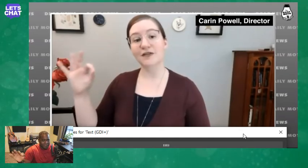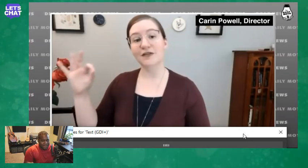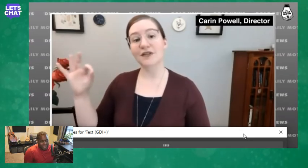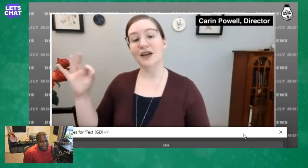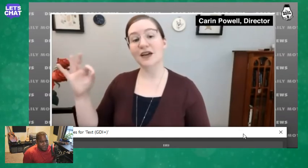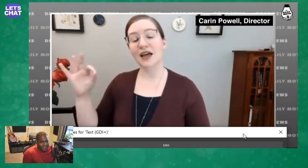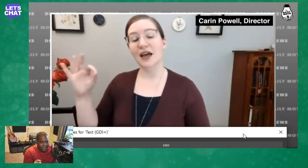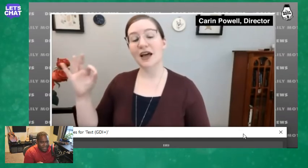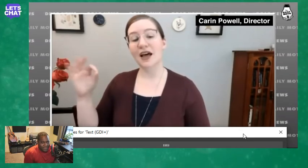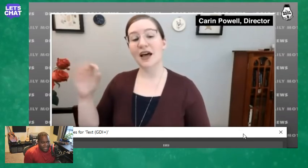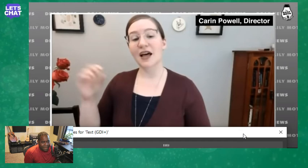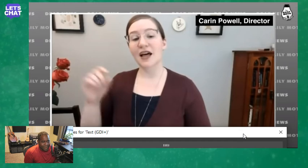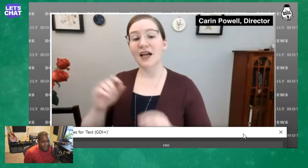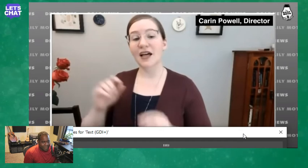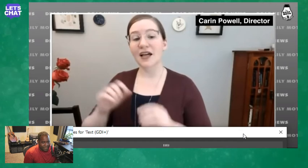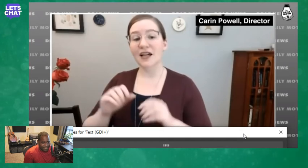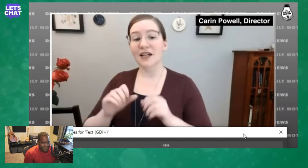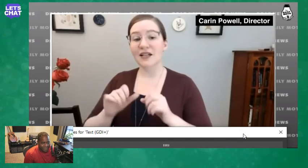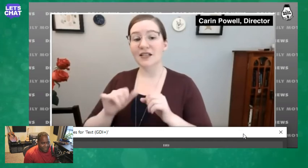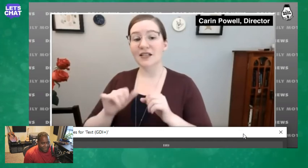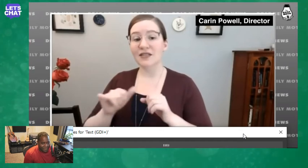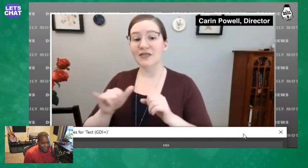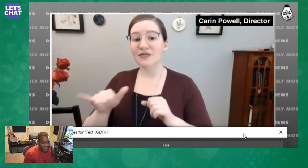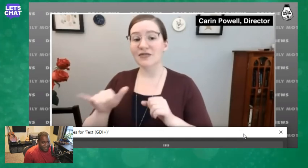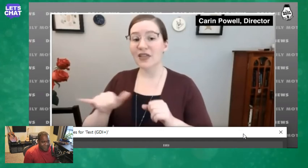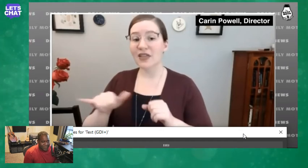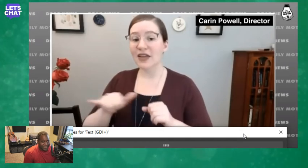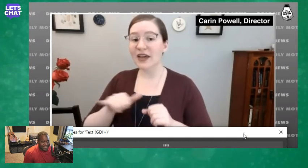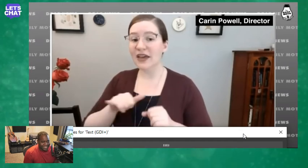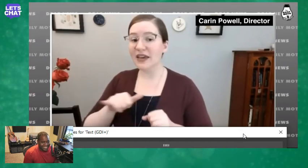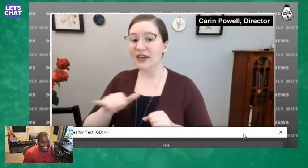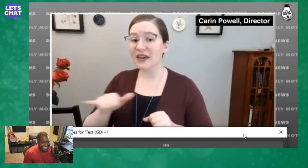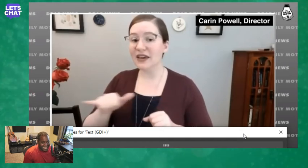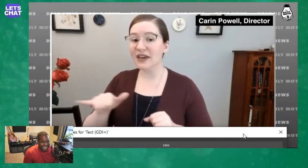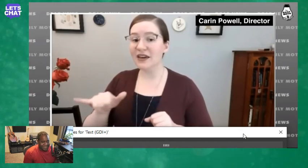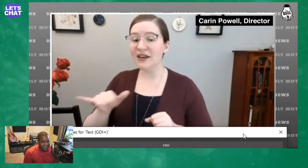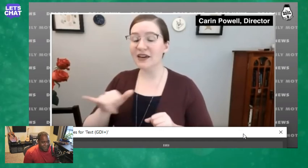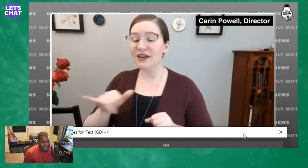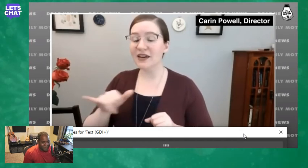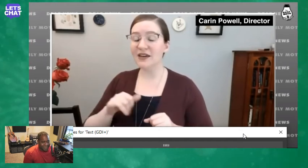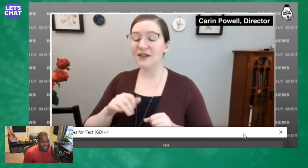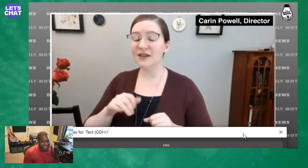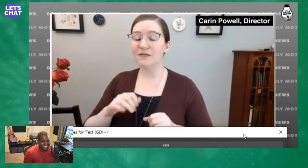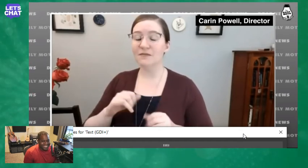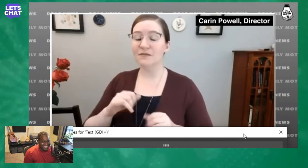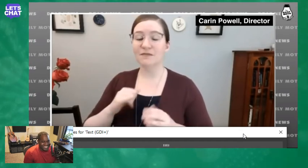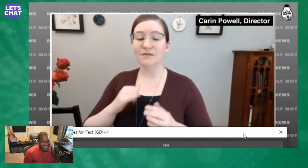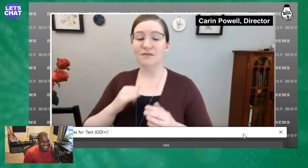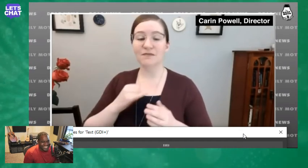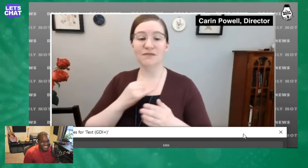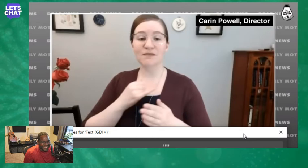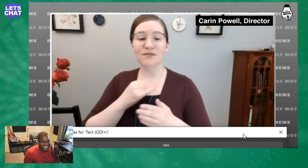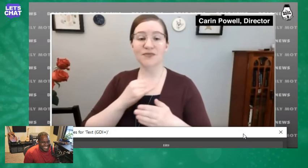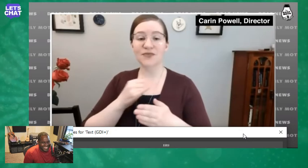LIFTOTOFF. Right. She looks like she could be a librarian or a principal, but she looks like she's also like needs her mom